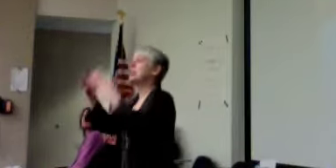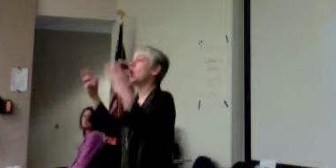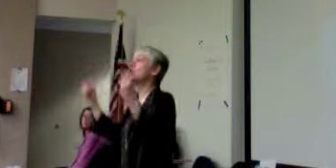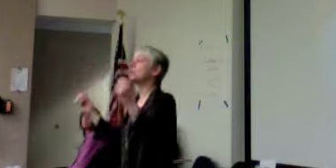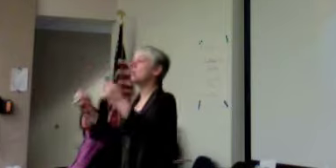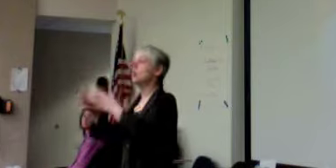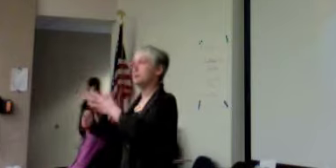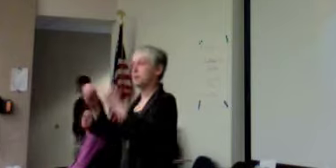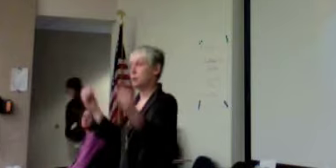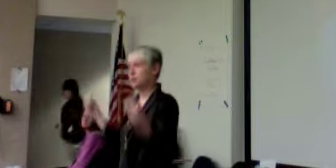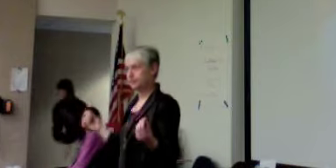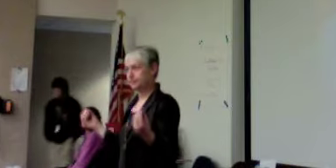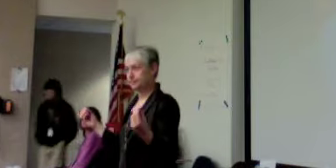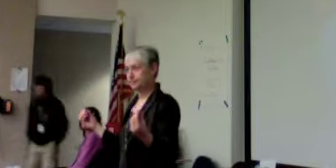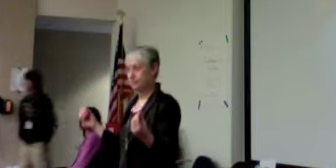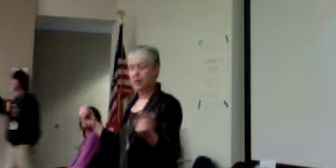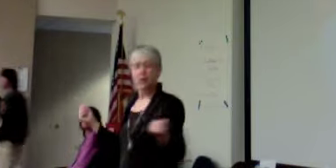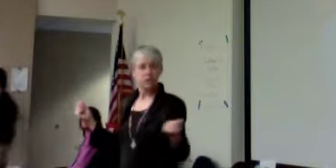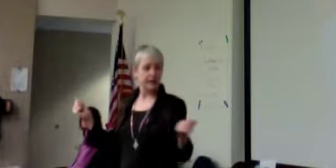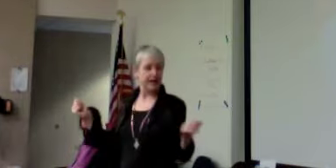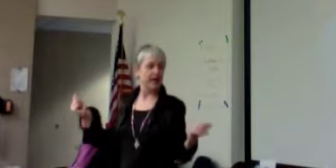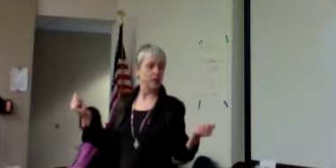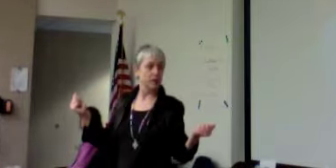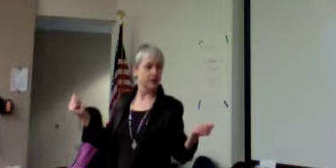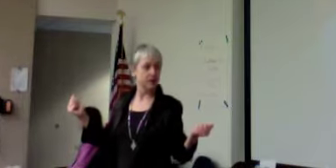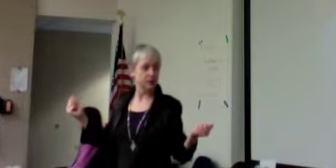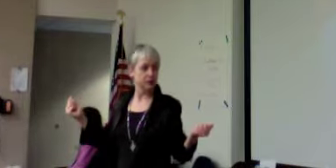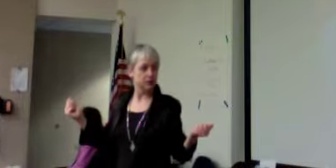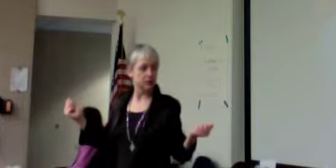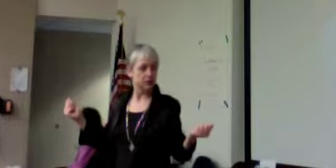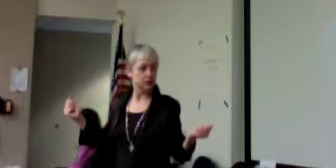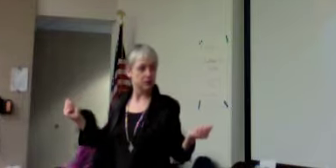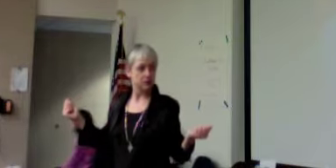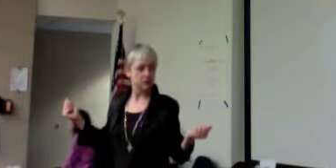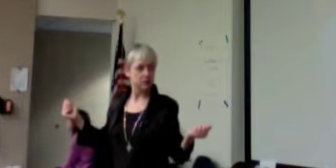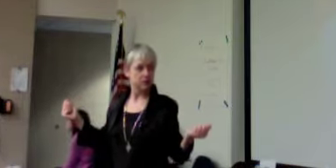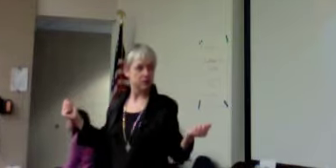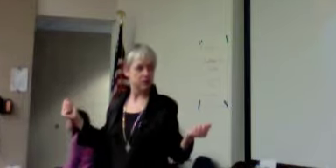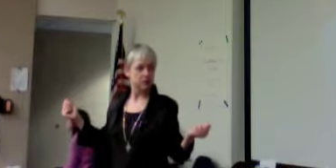slightly larger pool of people. Do we have any women in this group?